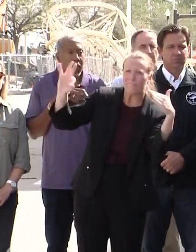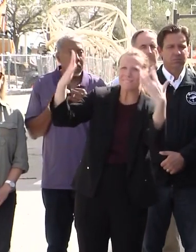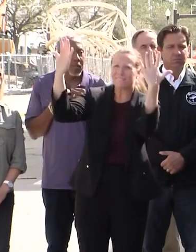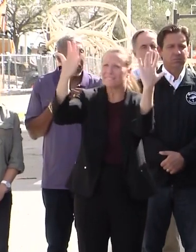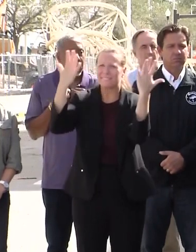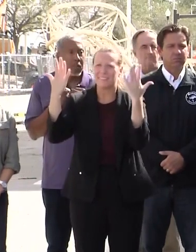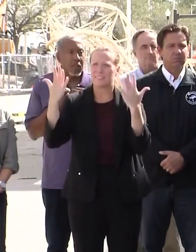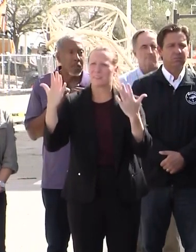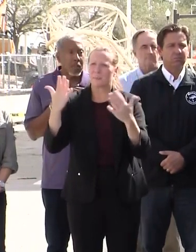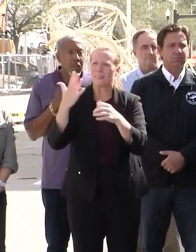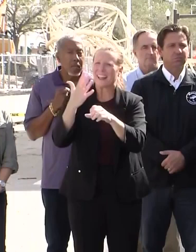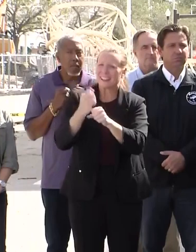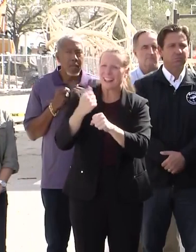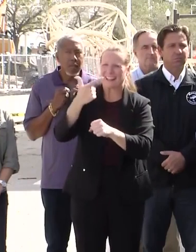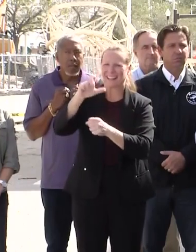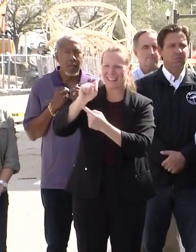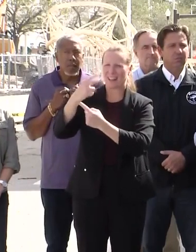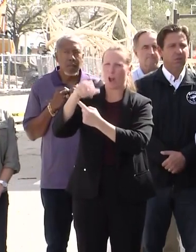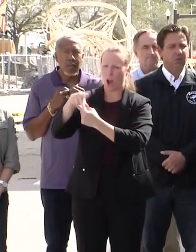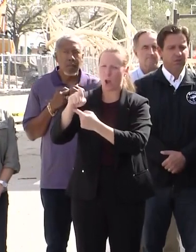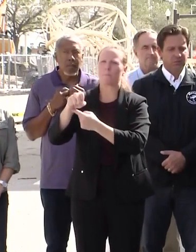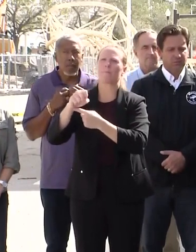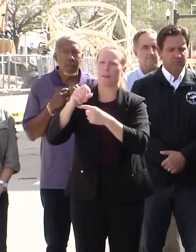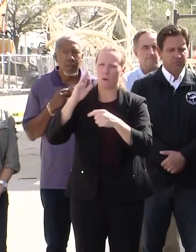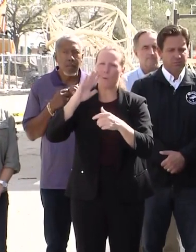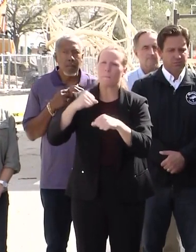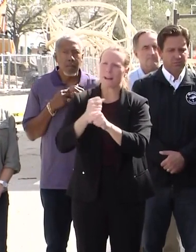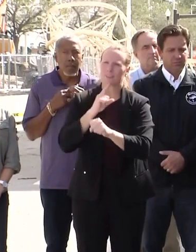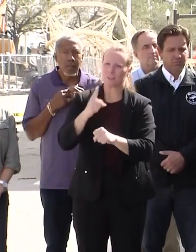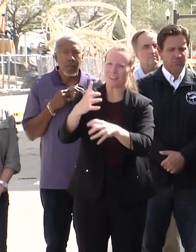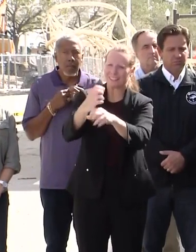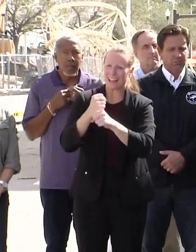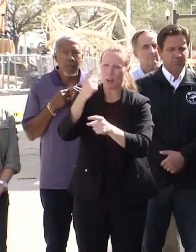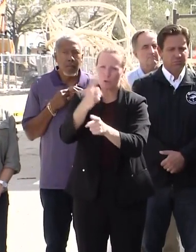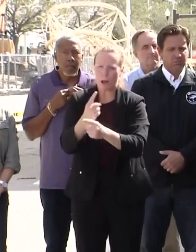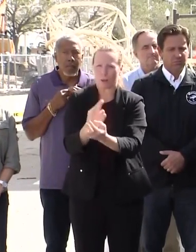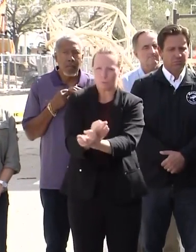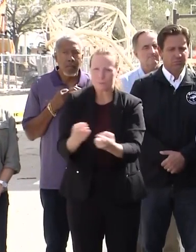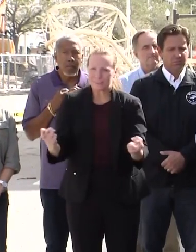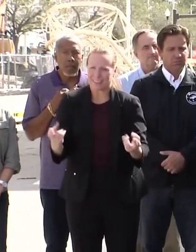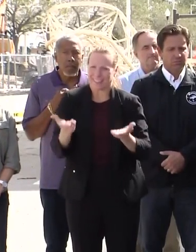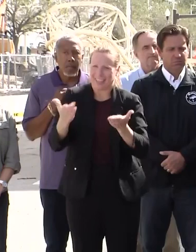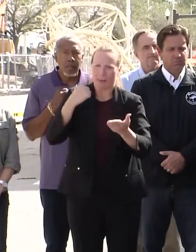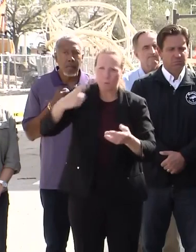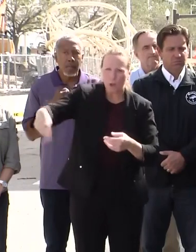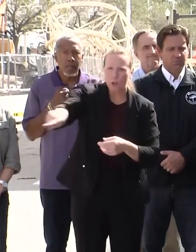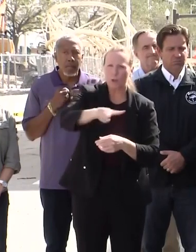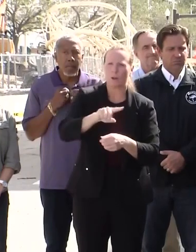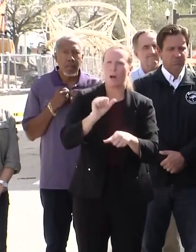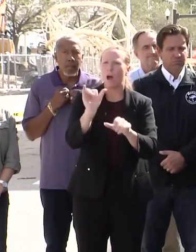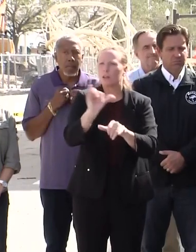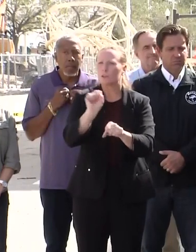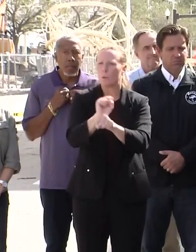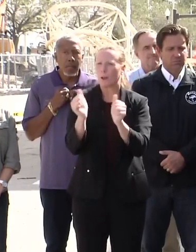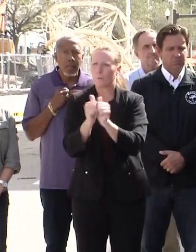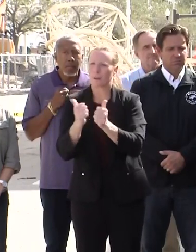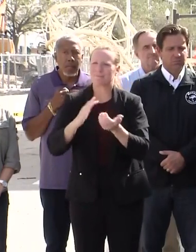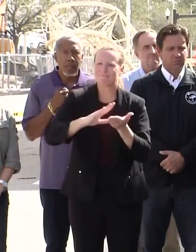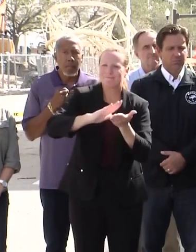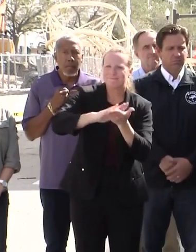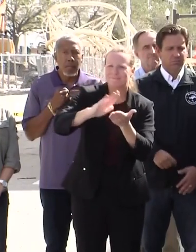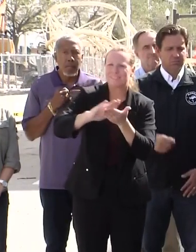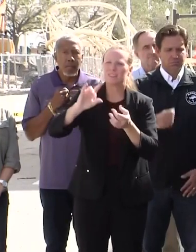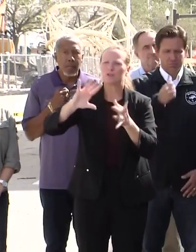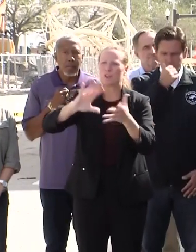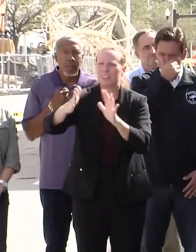Hope, Activate Hope, and make sure we get the right one there for you. We are also working with Crisis Cleanup as an extension of Activate